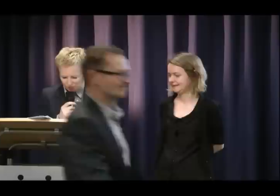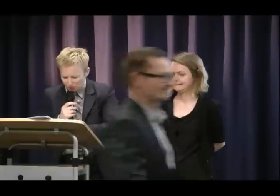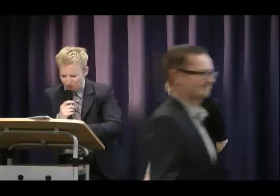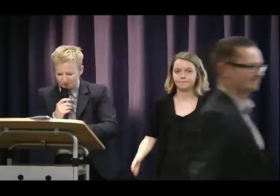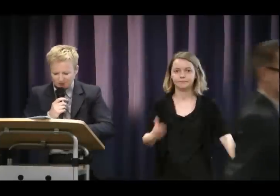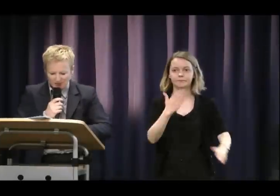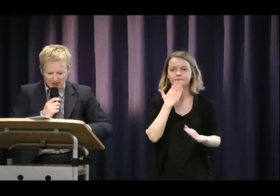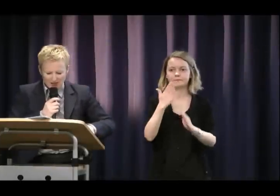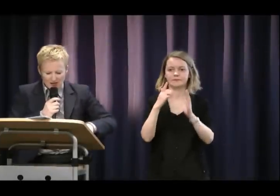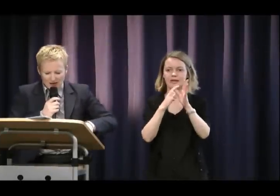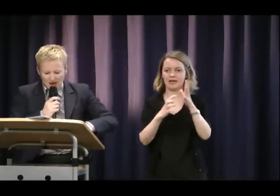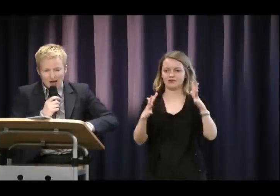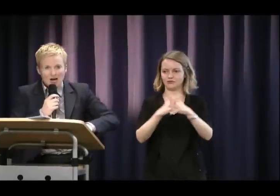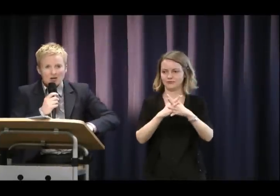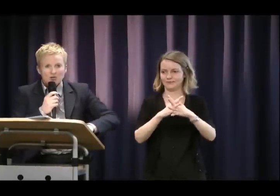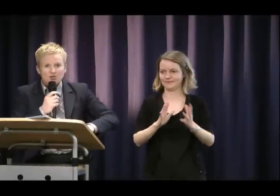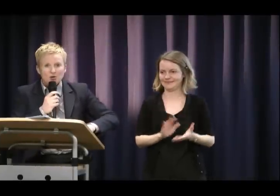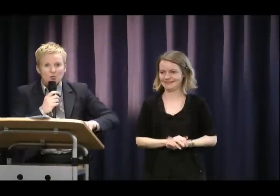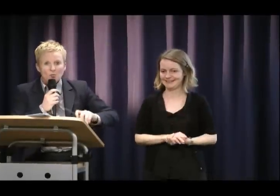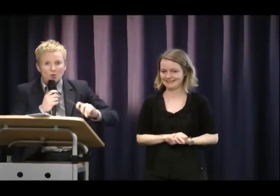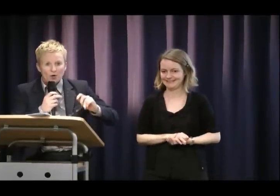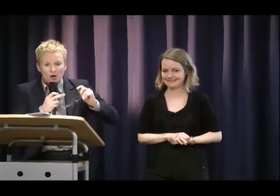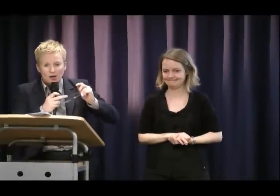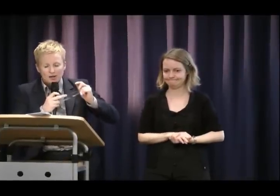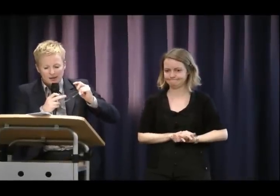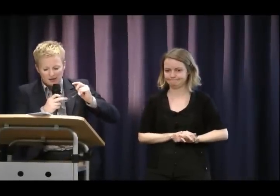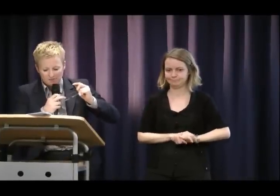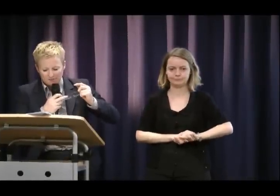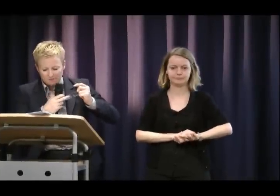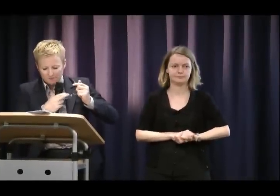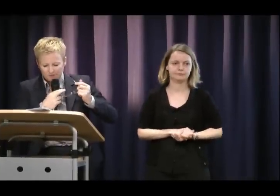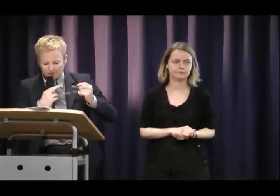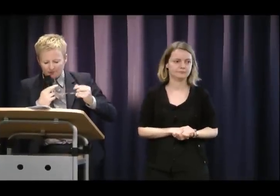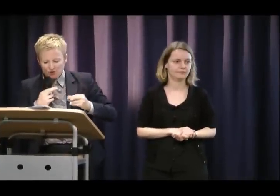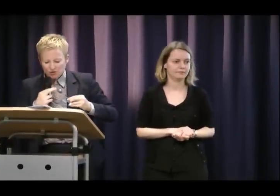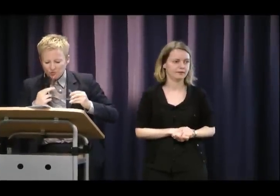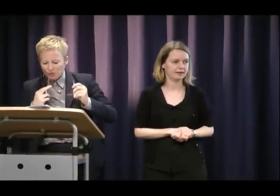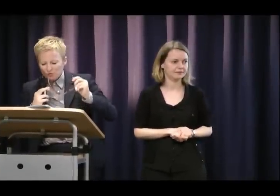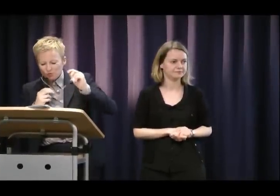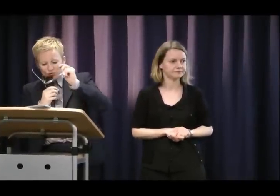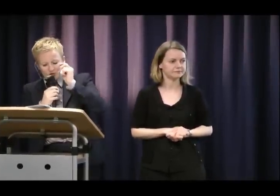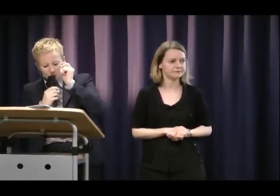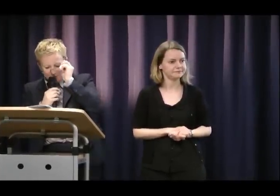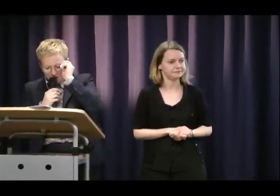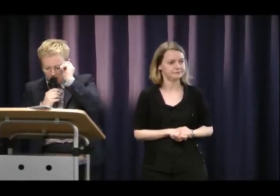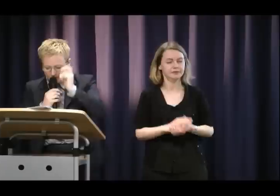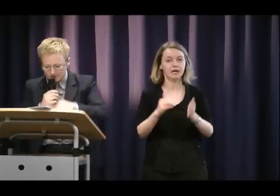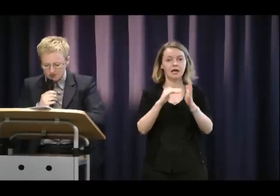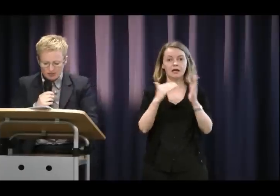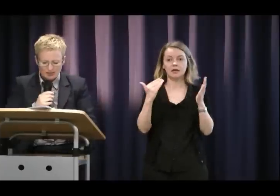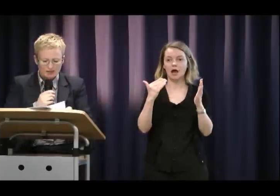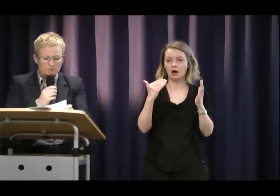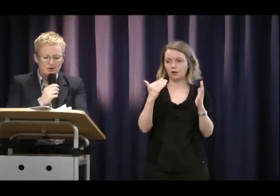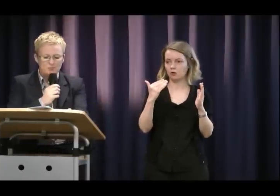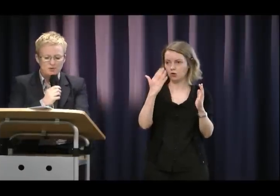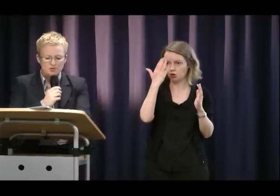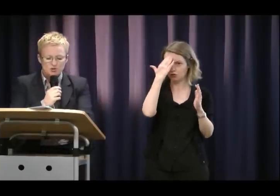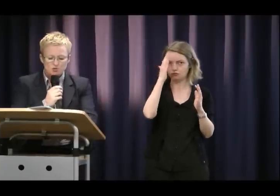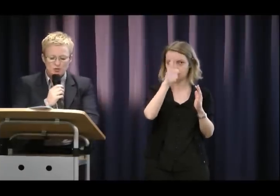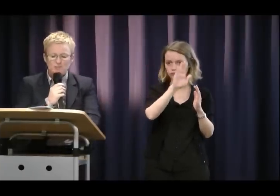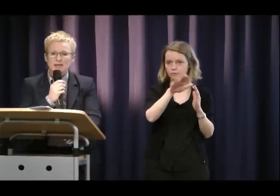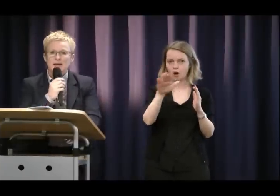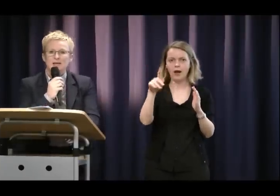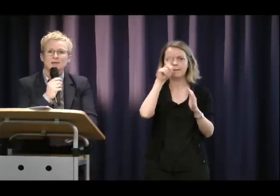Thanks, Andrew. So what I just want to do is remind people